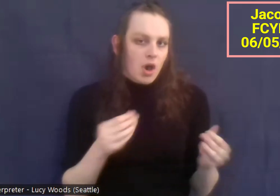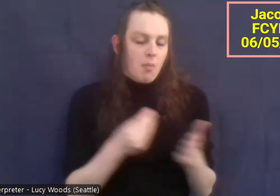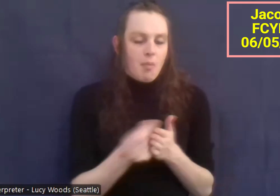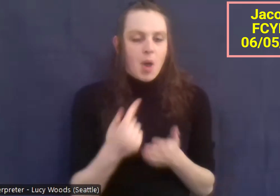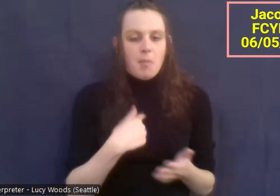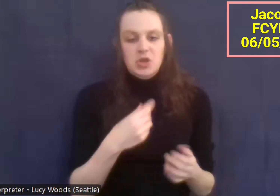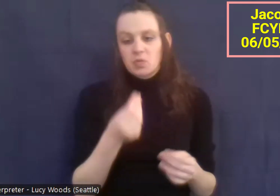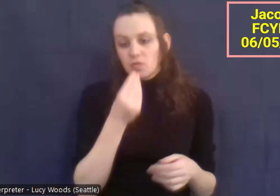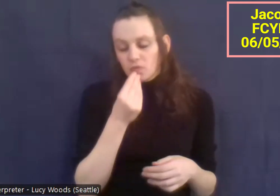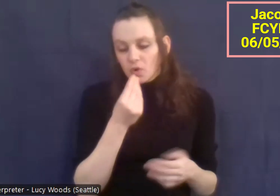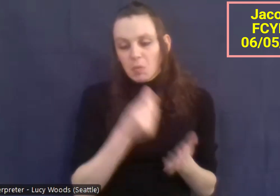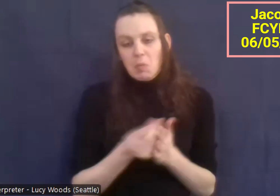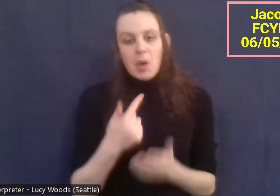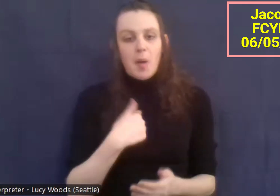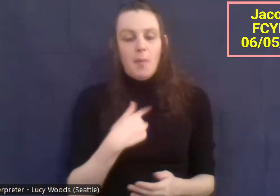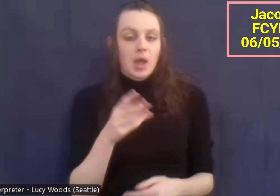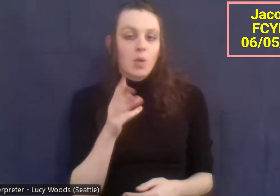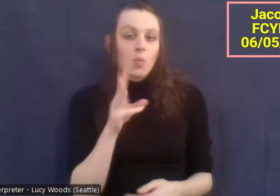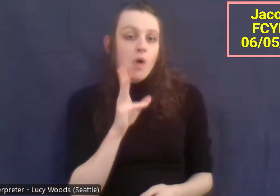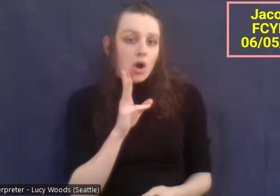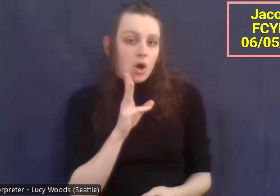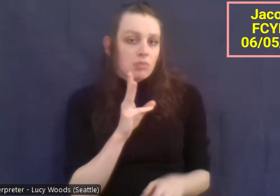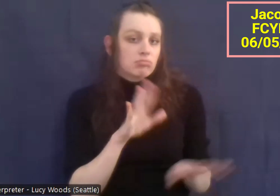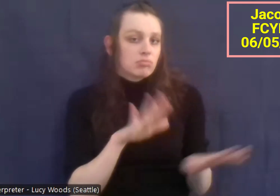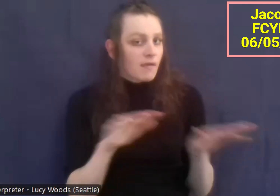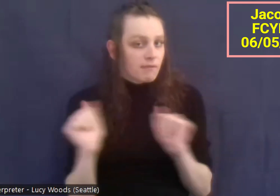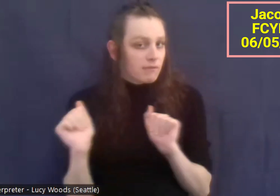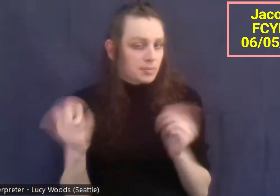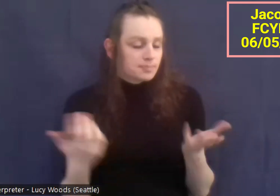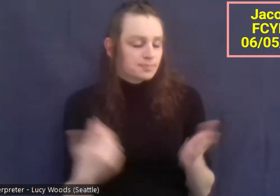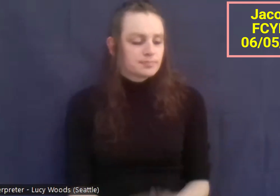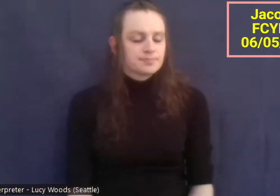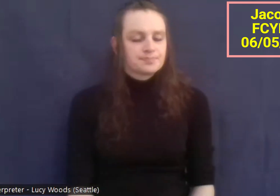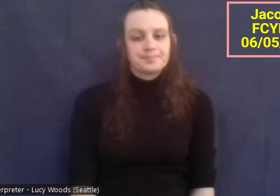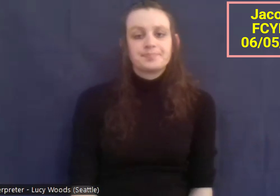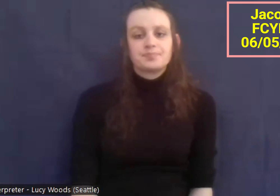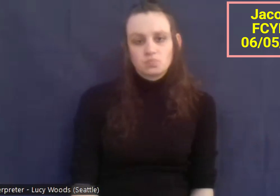and water and left. Um,